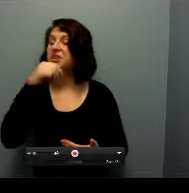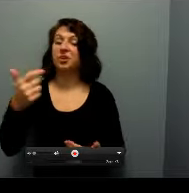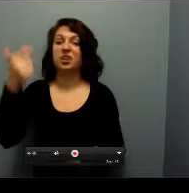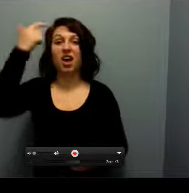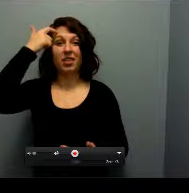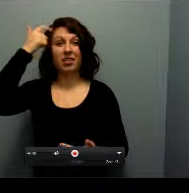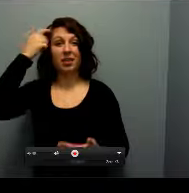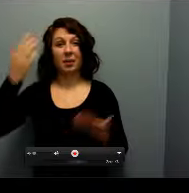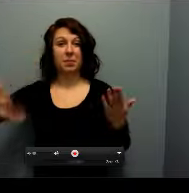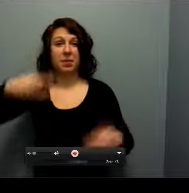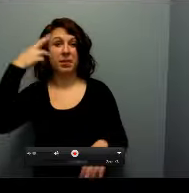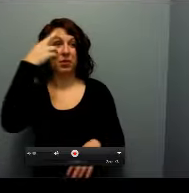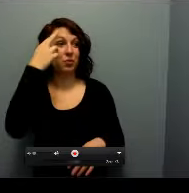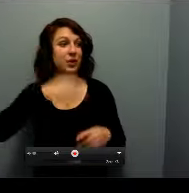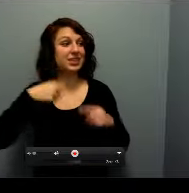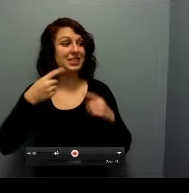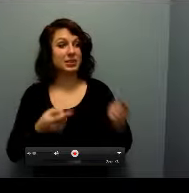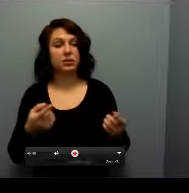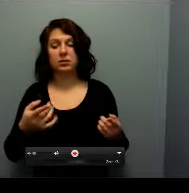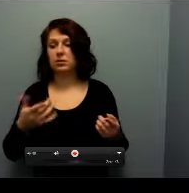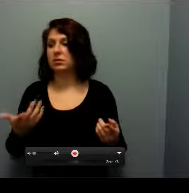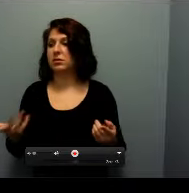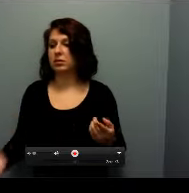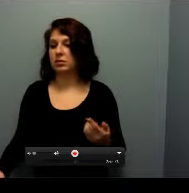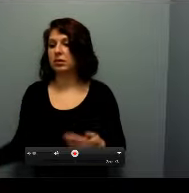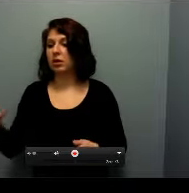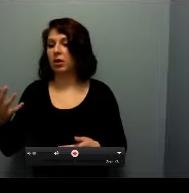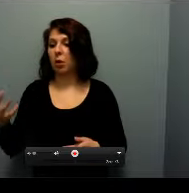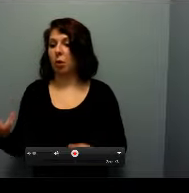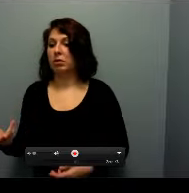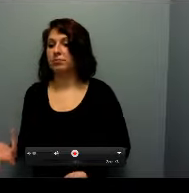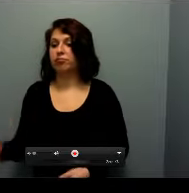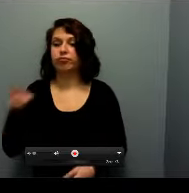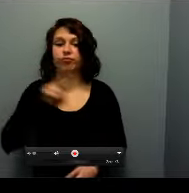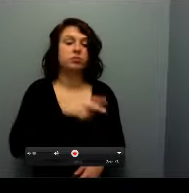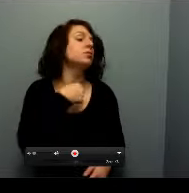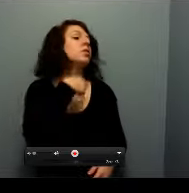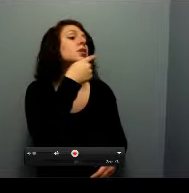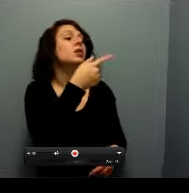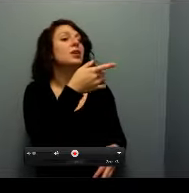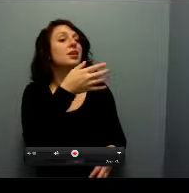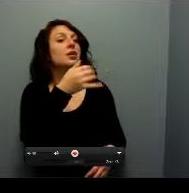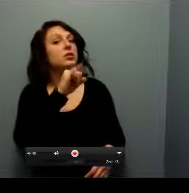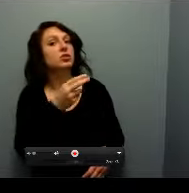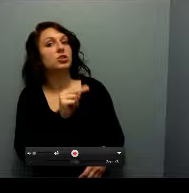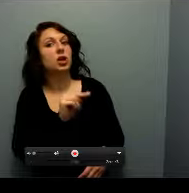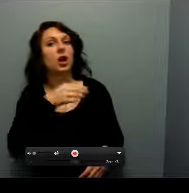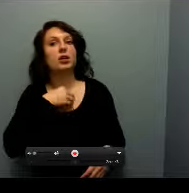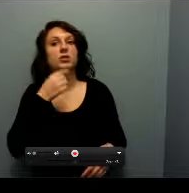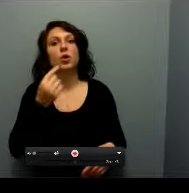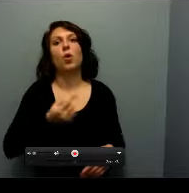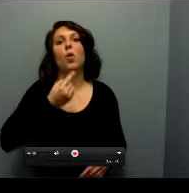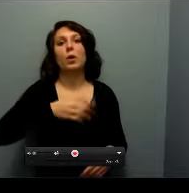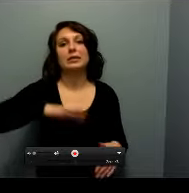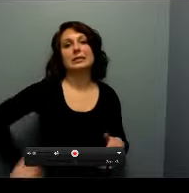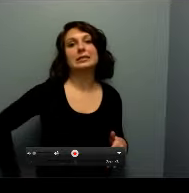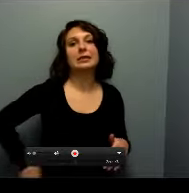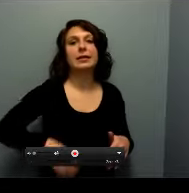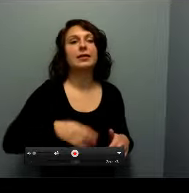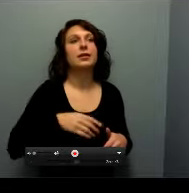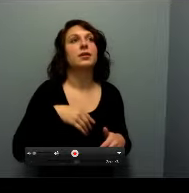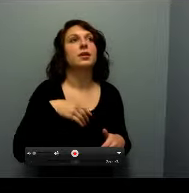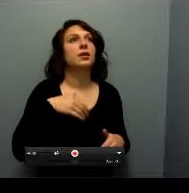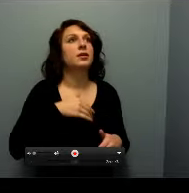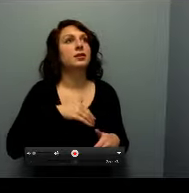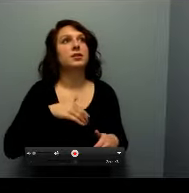the opposite. John's never late, he's always here, he's always early. So something must have happened. He'll